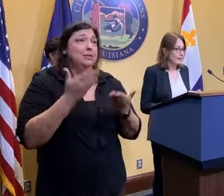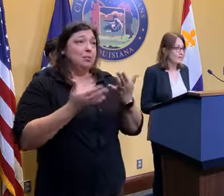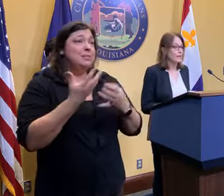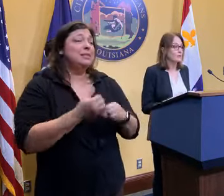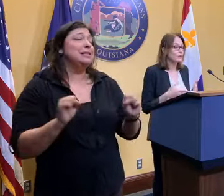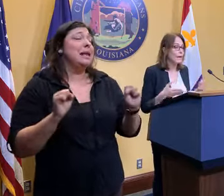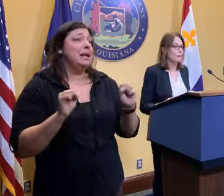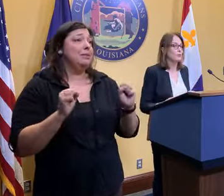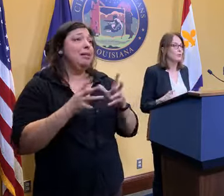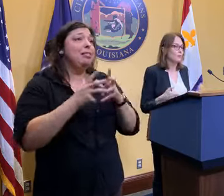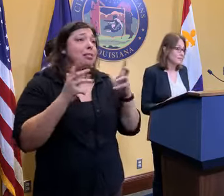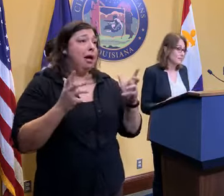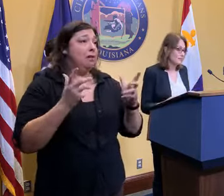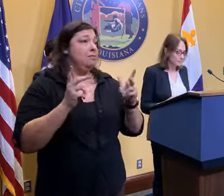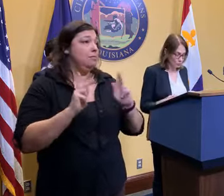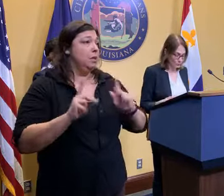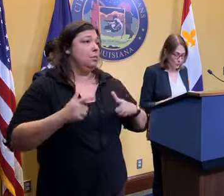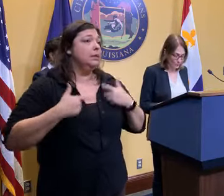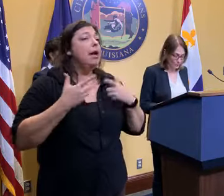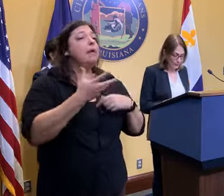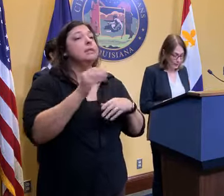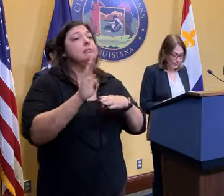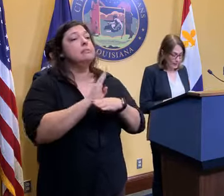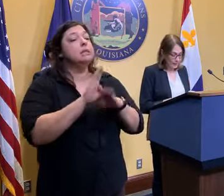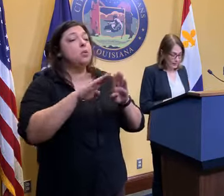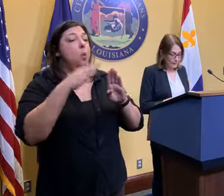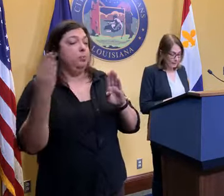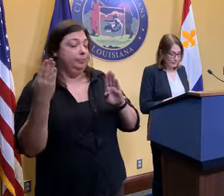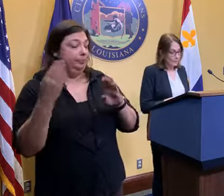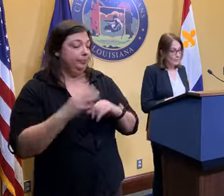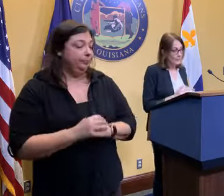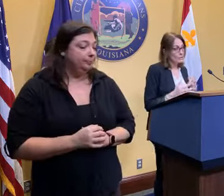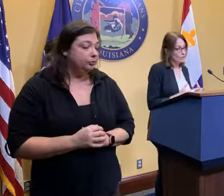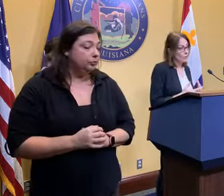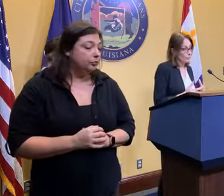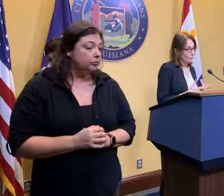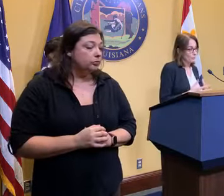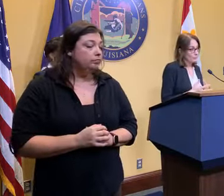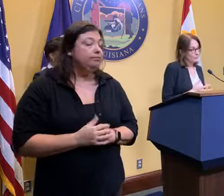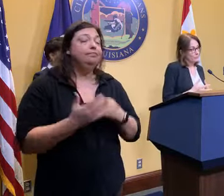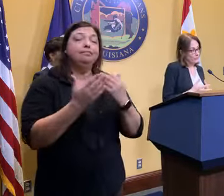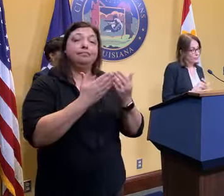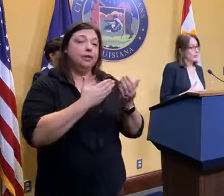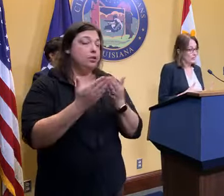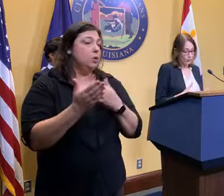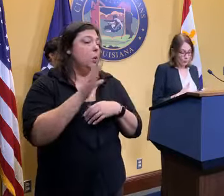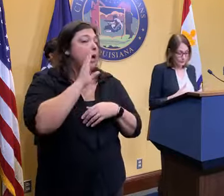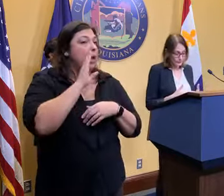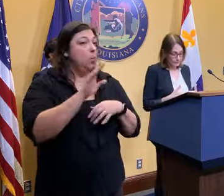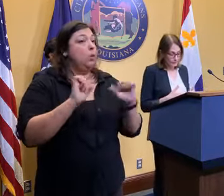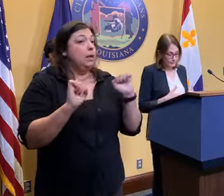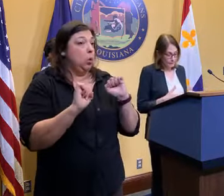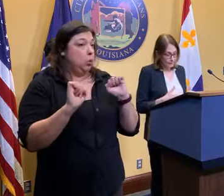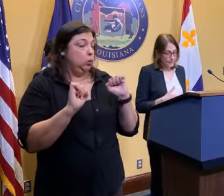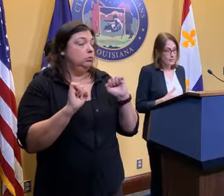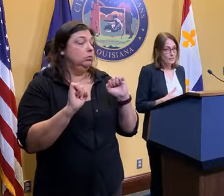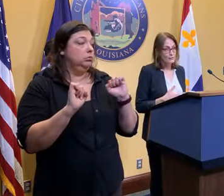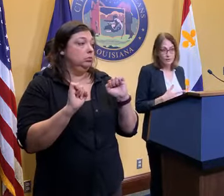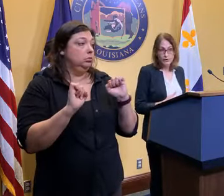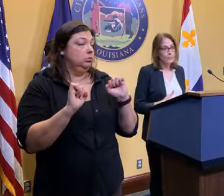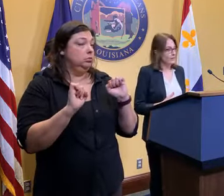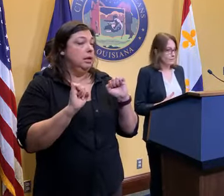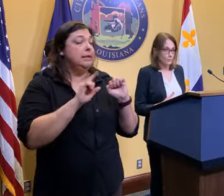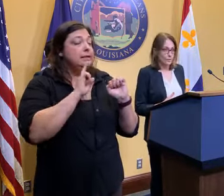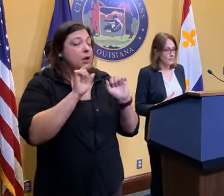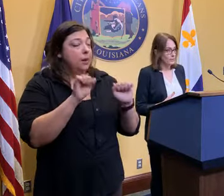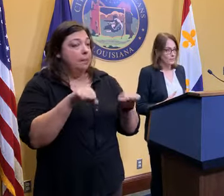countless lives and allowed businesses to open. Even so, it's going to get colder. It is